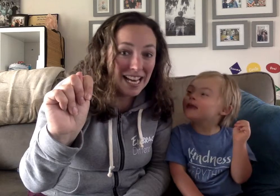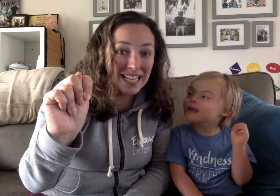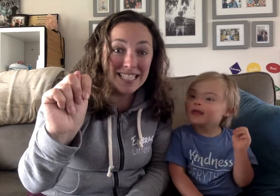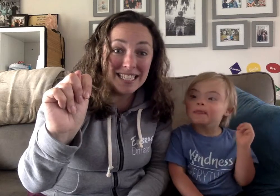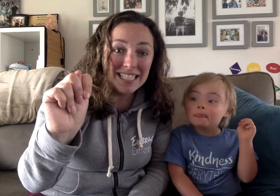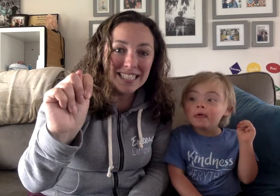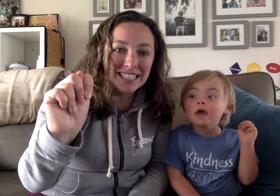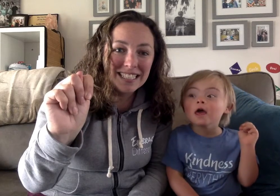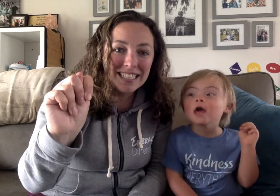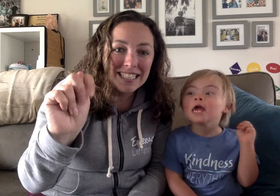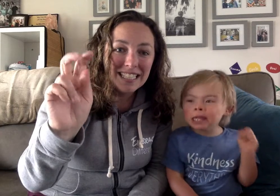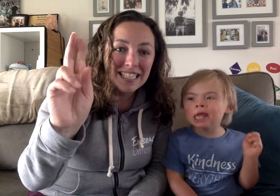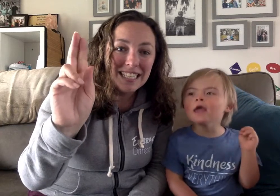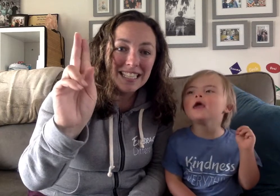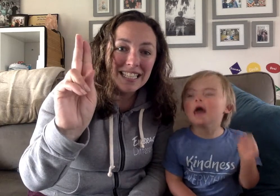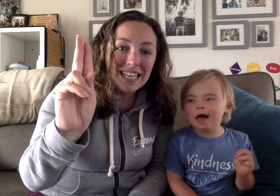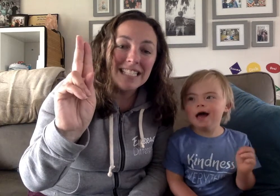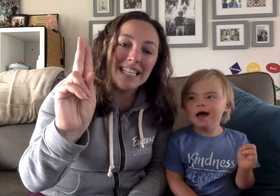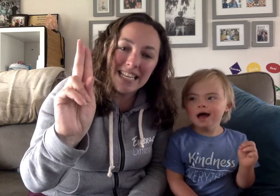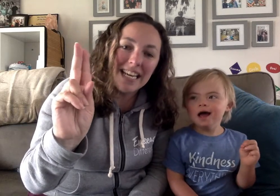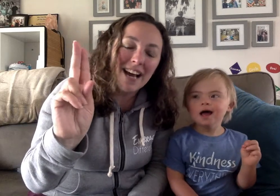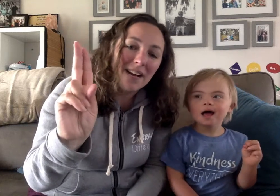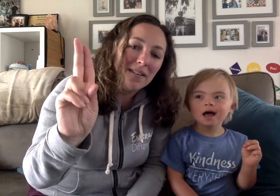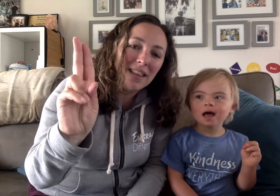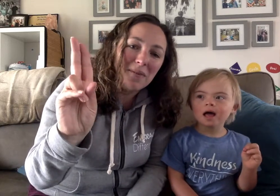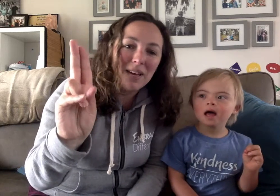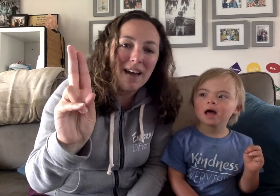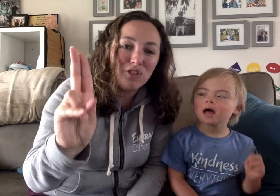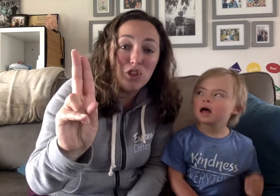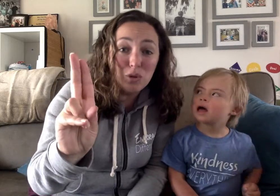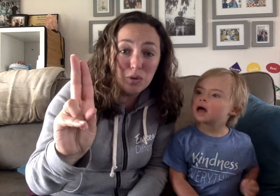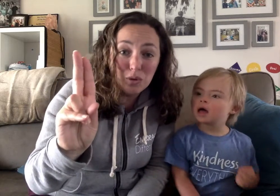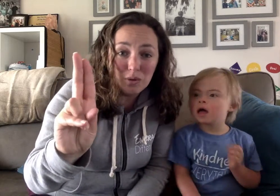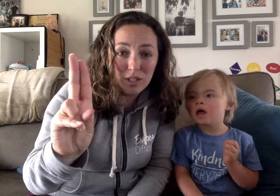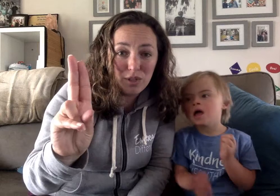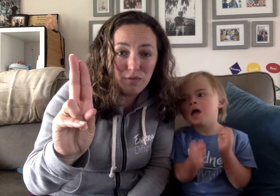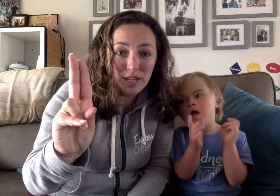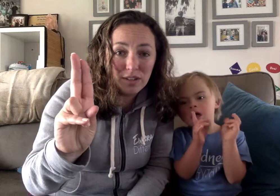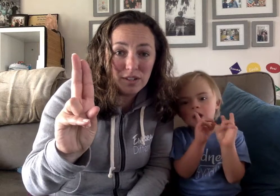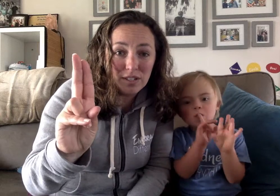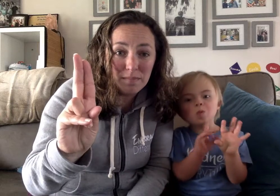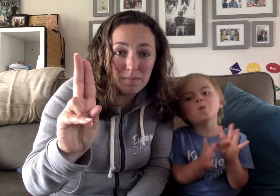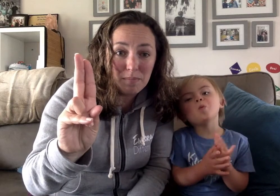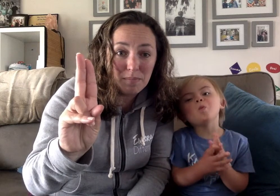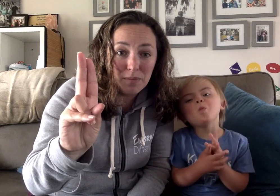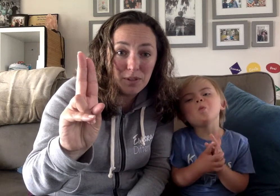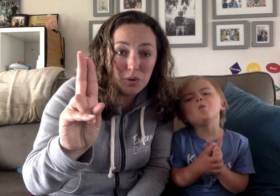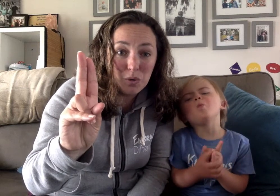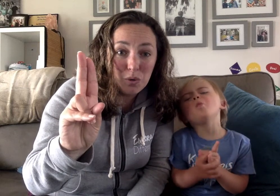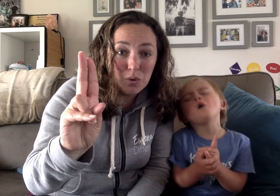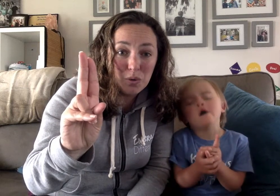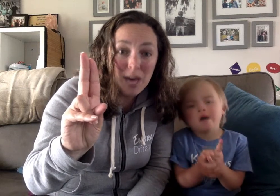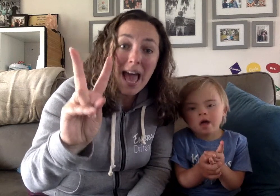T. T. Tia. Tia. And then we have U with two fingers. Woo. U. And